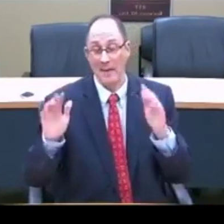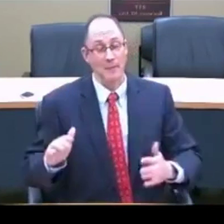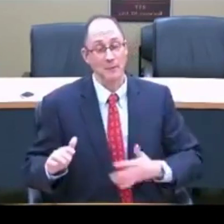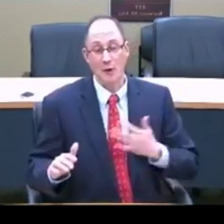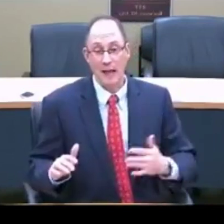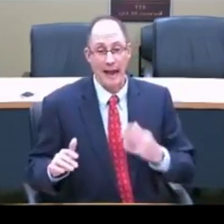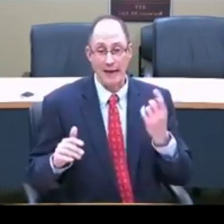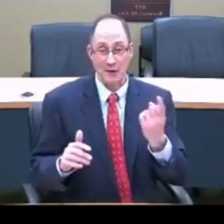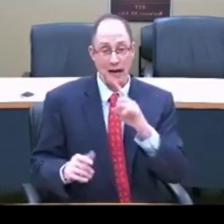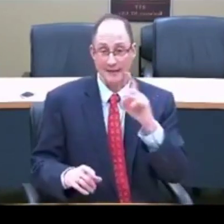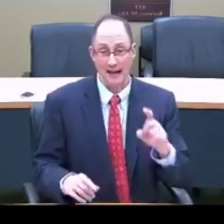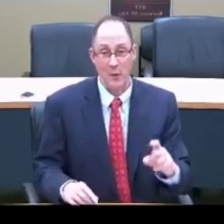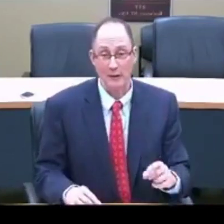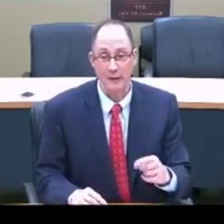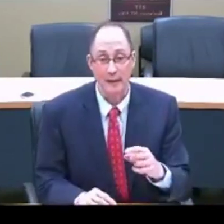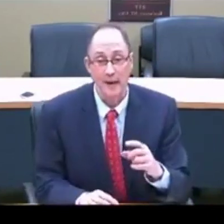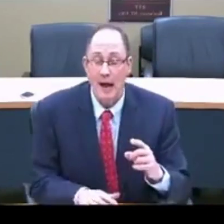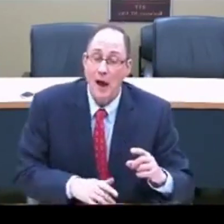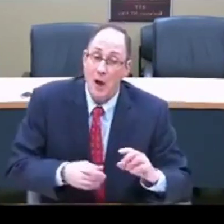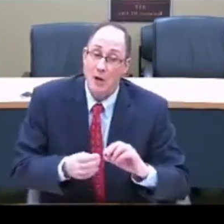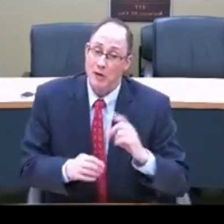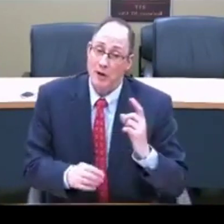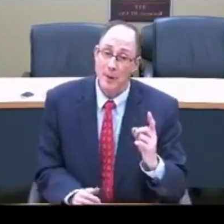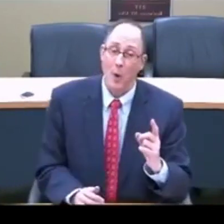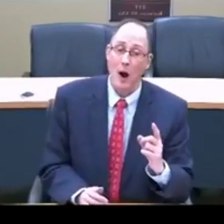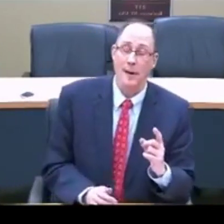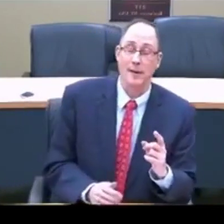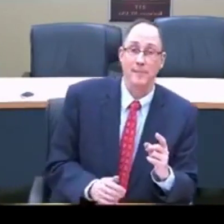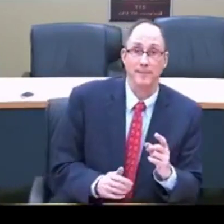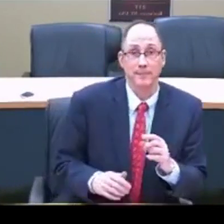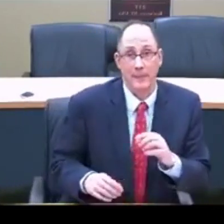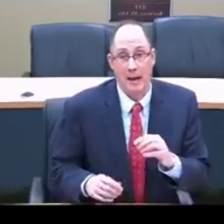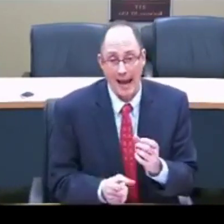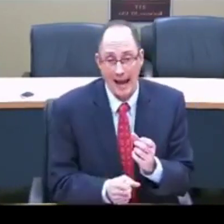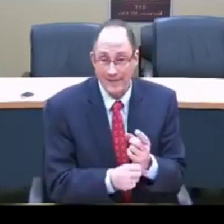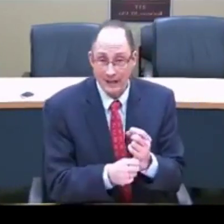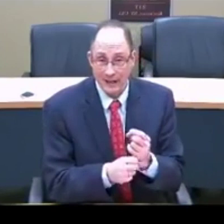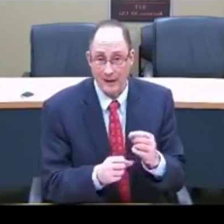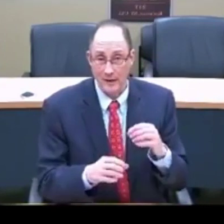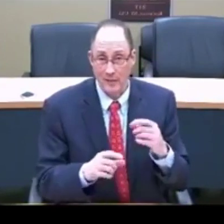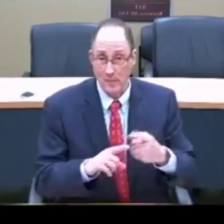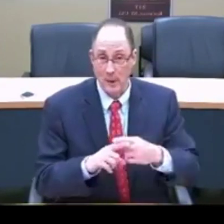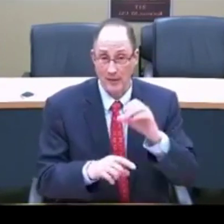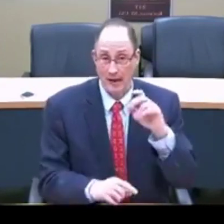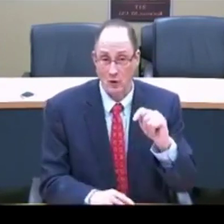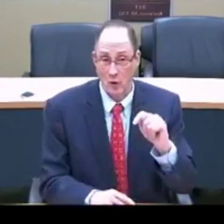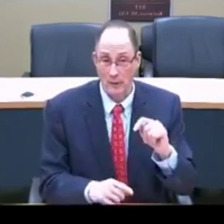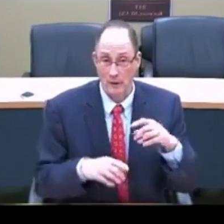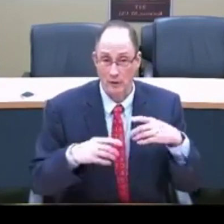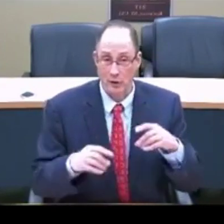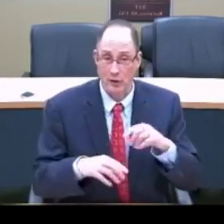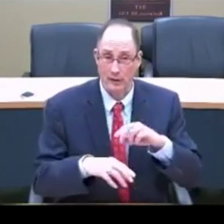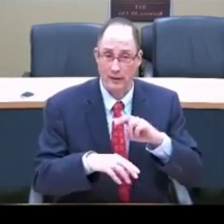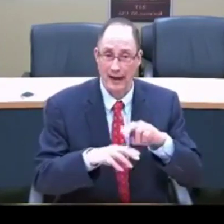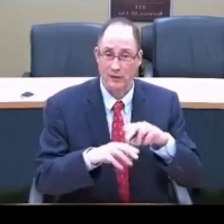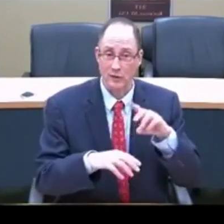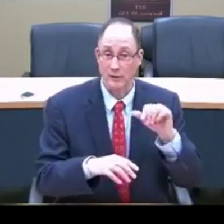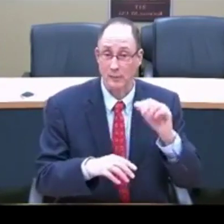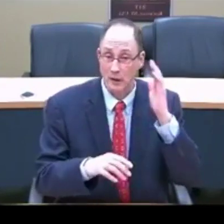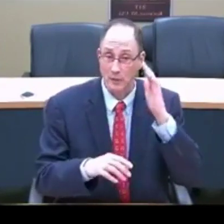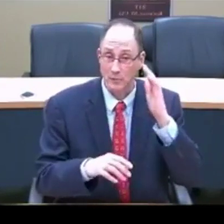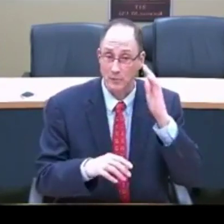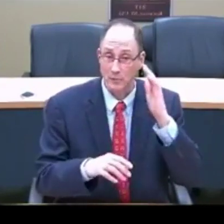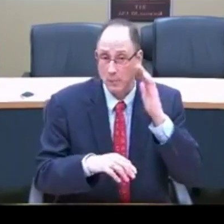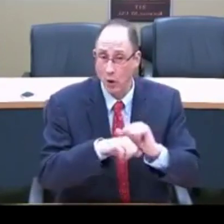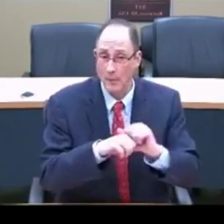I'm so glad you asked that question. Number one, every year in the month of October, during the National Disability